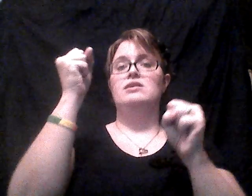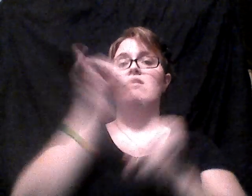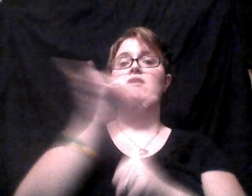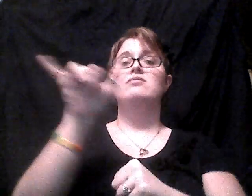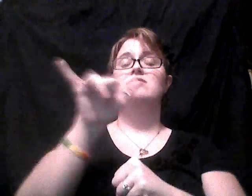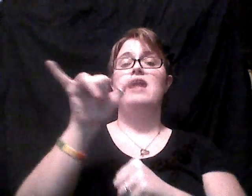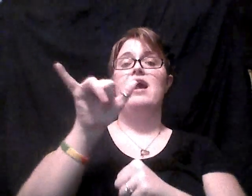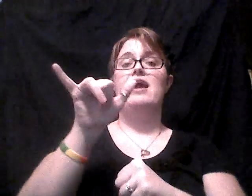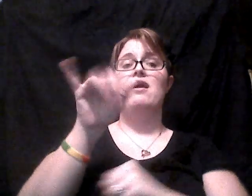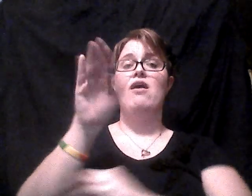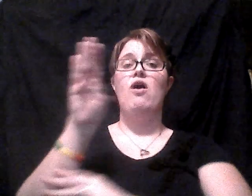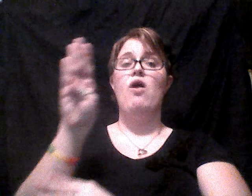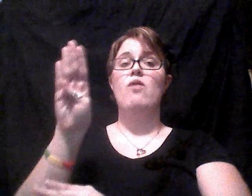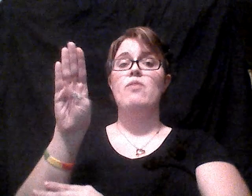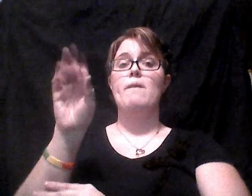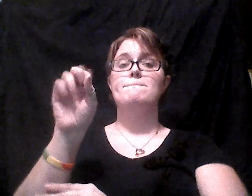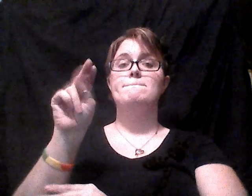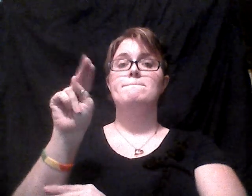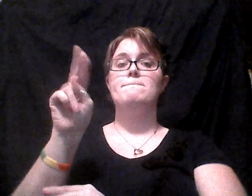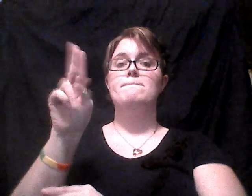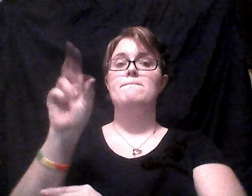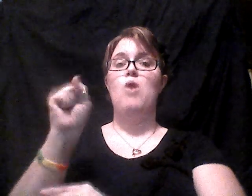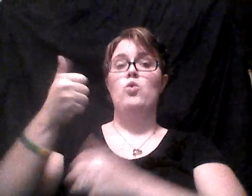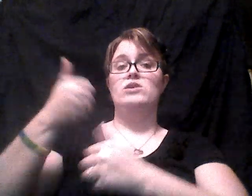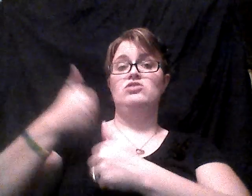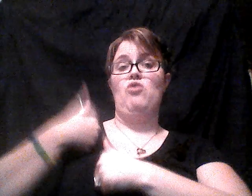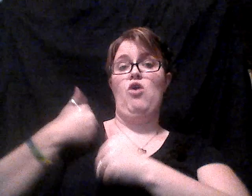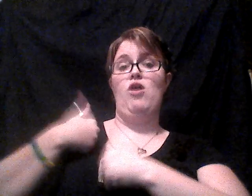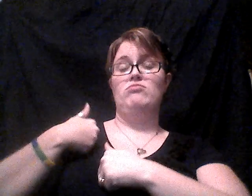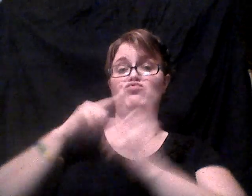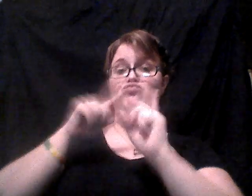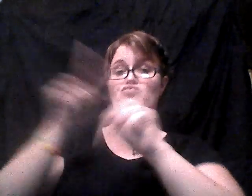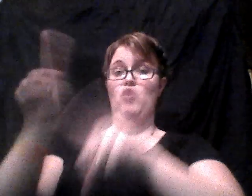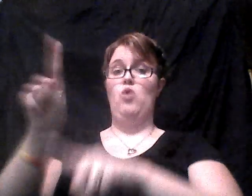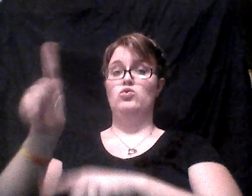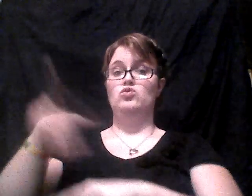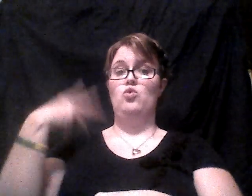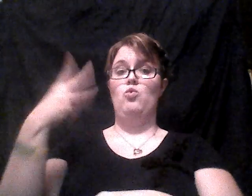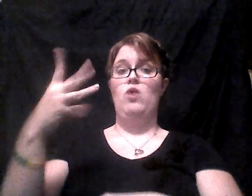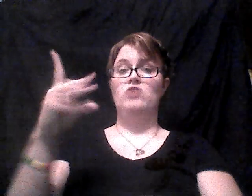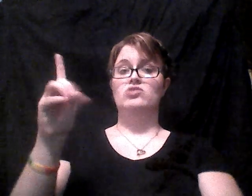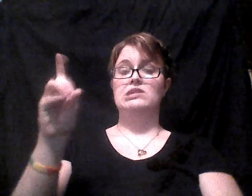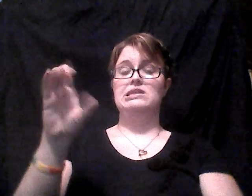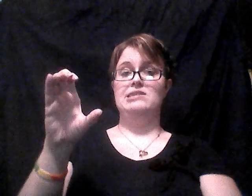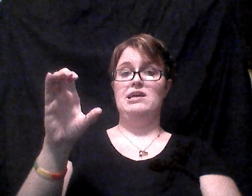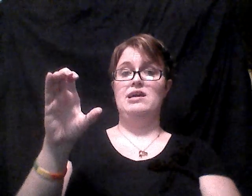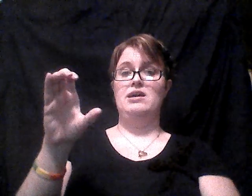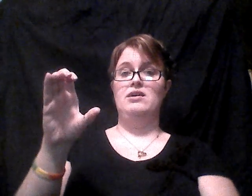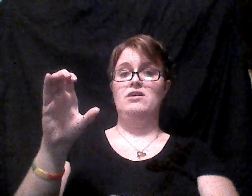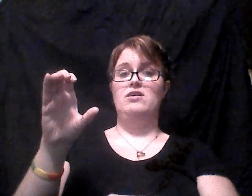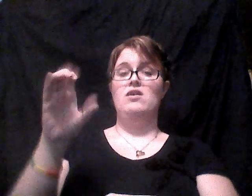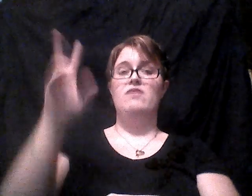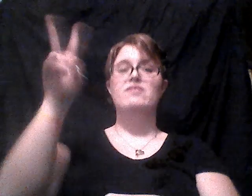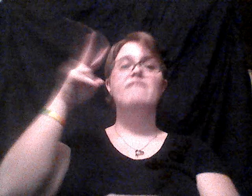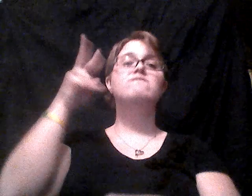The bonus army goes to Washington, D.C., right? World War I veterans. And they want their money because they're in the Great Depression, and we got like 30%